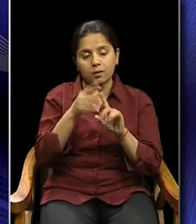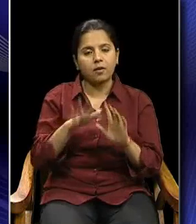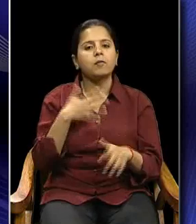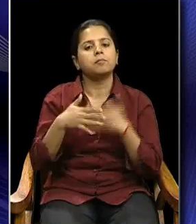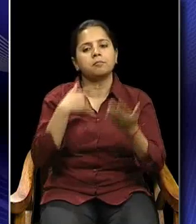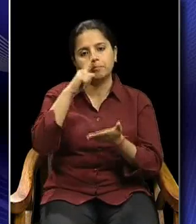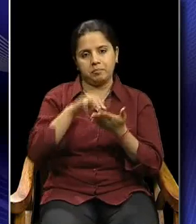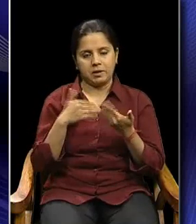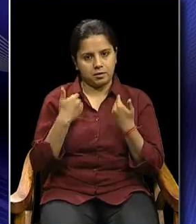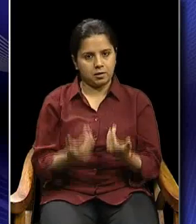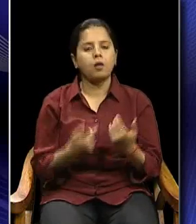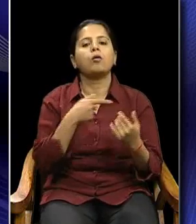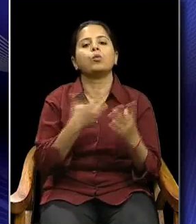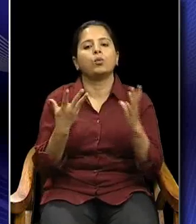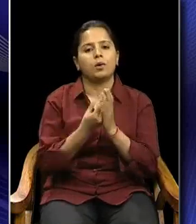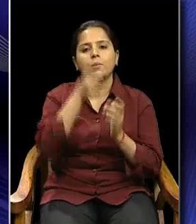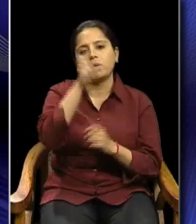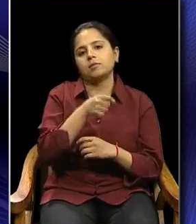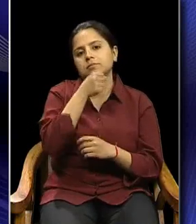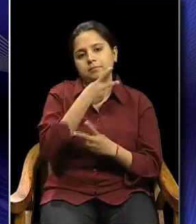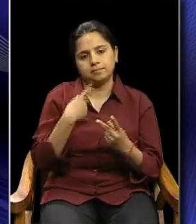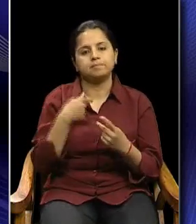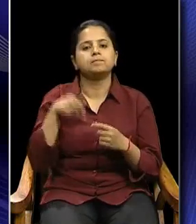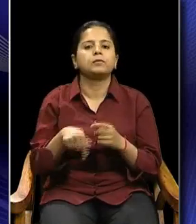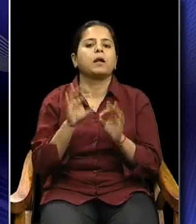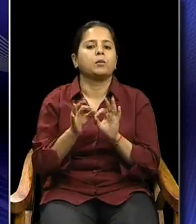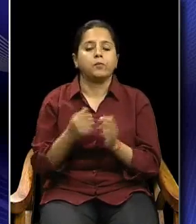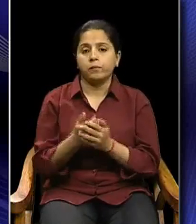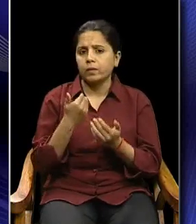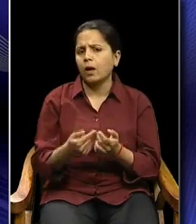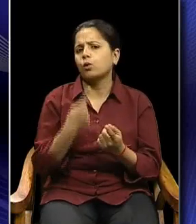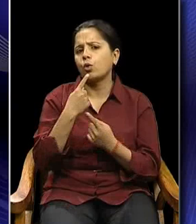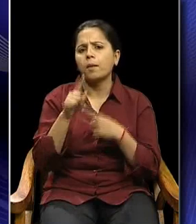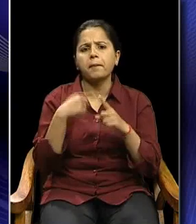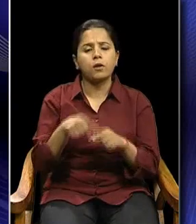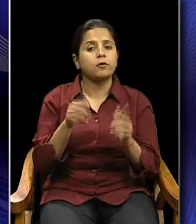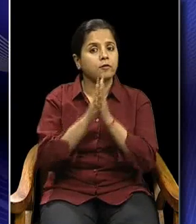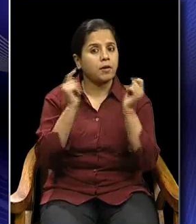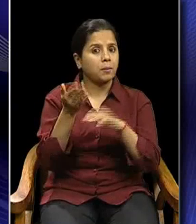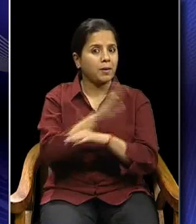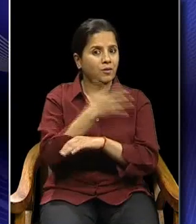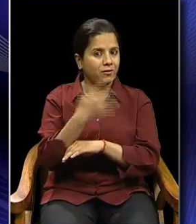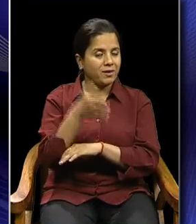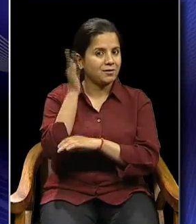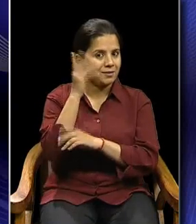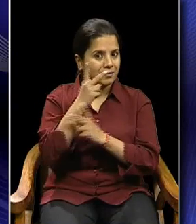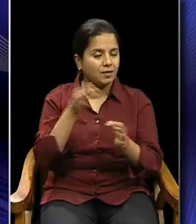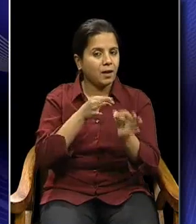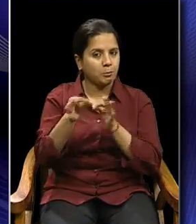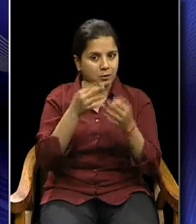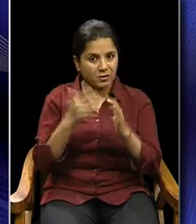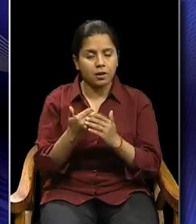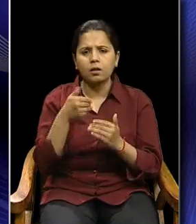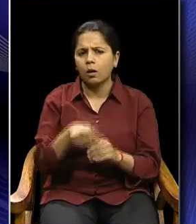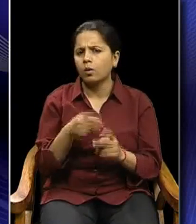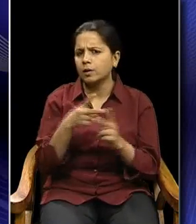Manisha Sharma with us in the studio, and we'll talk about the festivals today. In the earlier lecture on the festivals we talked about the